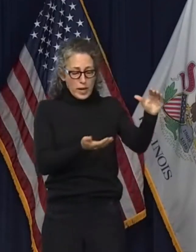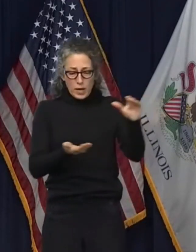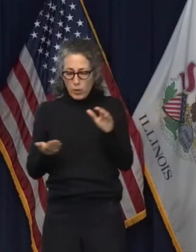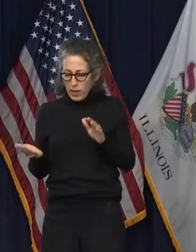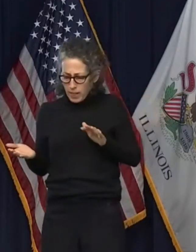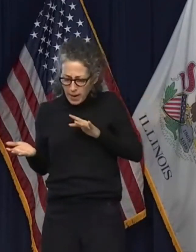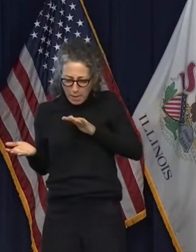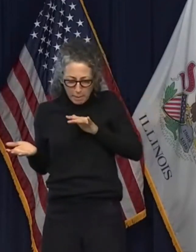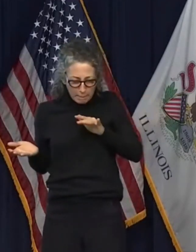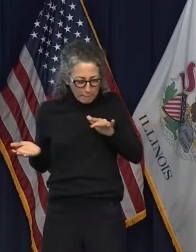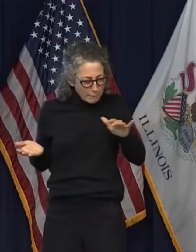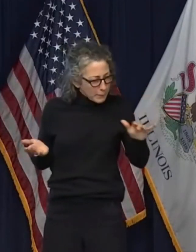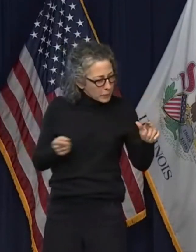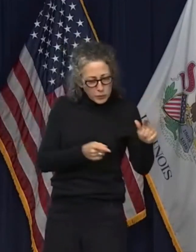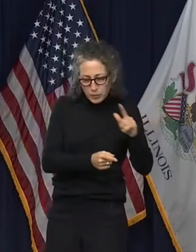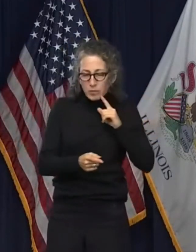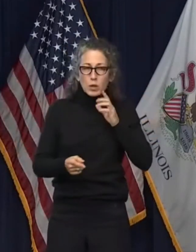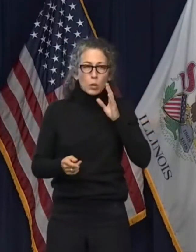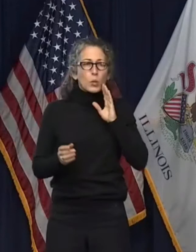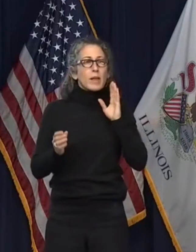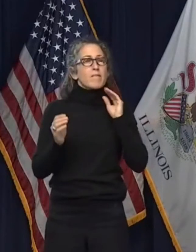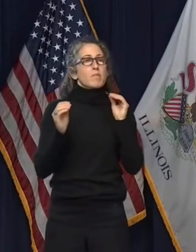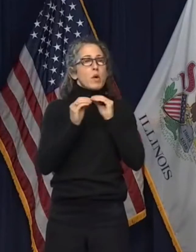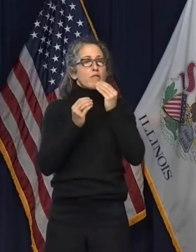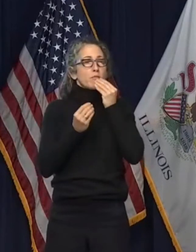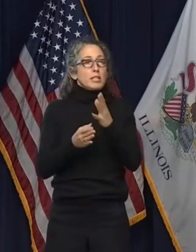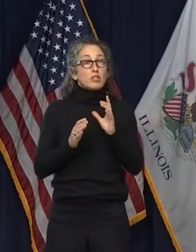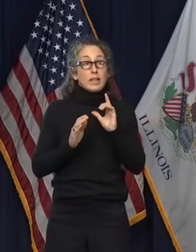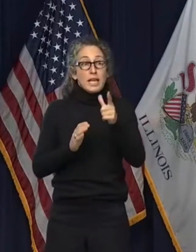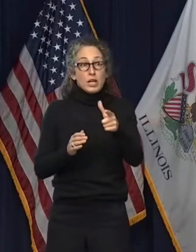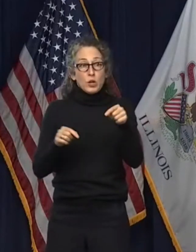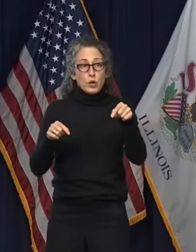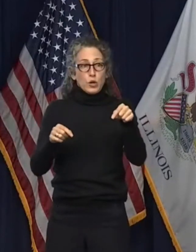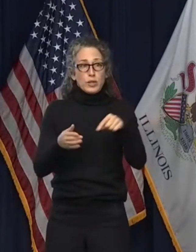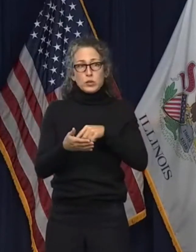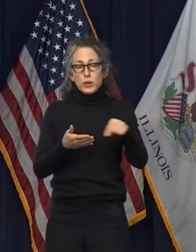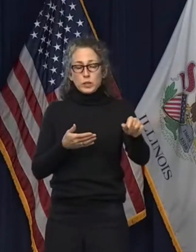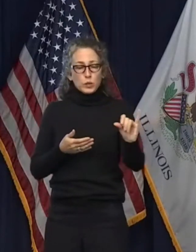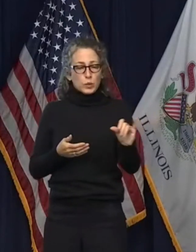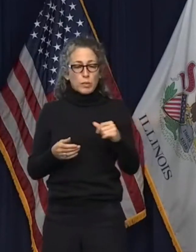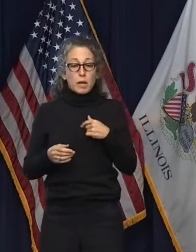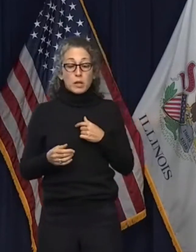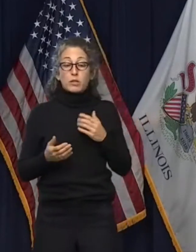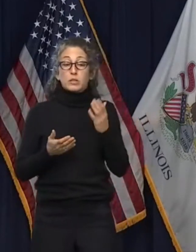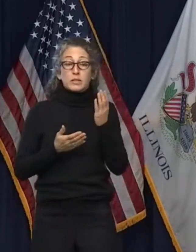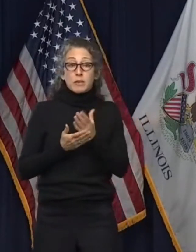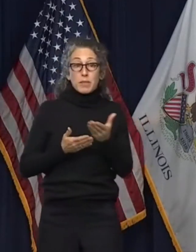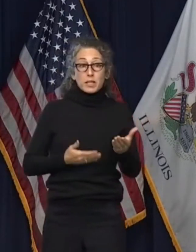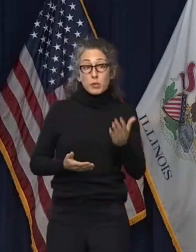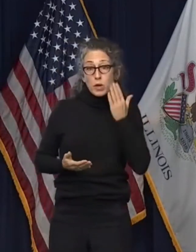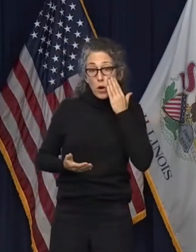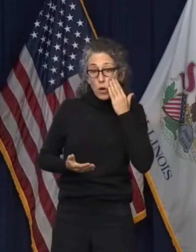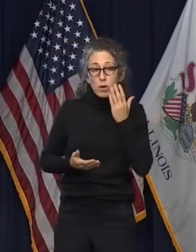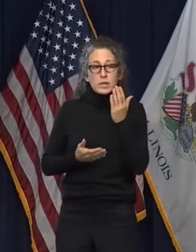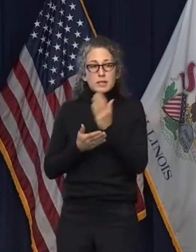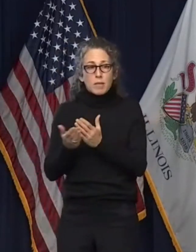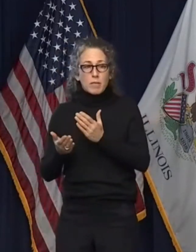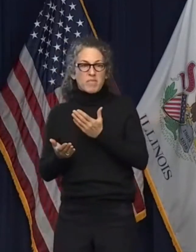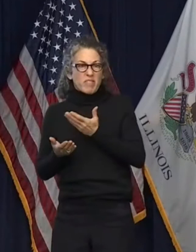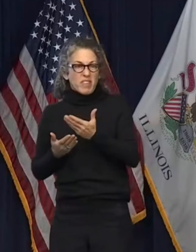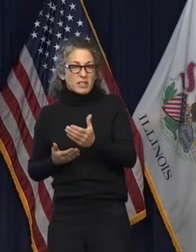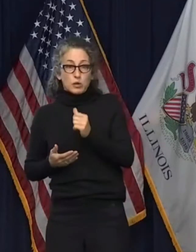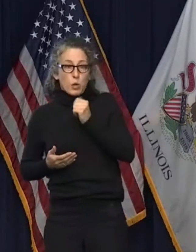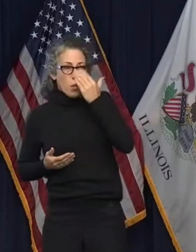there'll be more at the end of this week as well. And we know that there are things we know and there are things that we don't know, but we can use